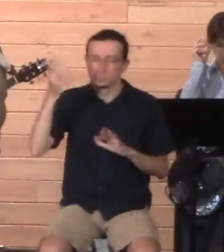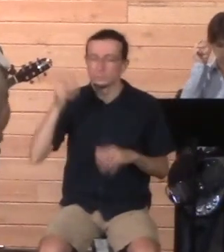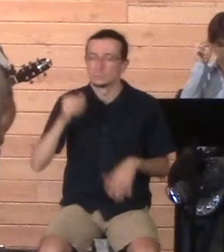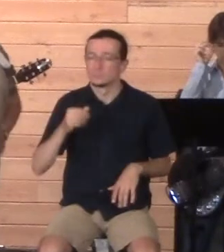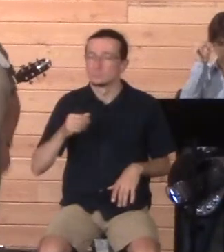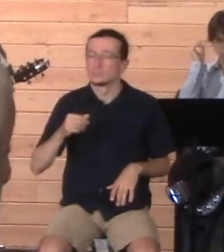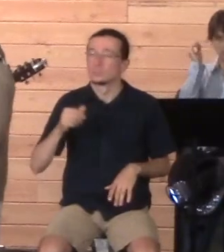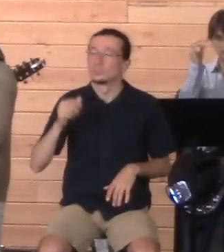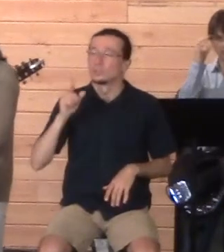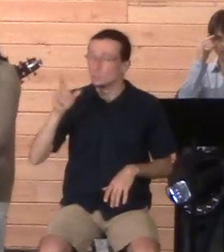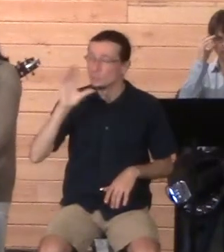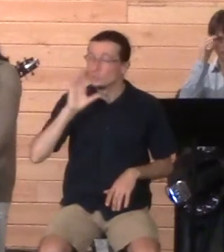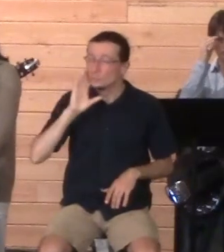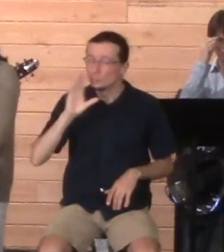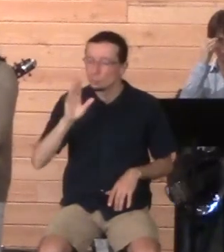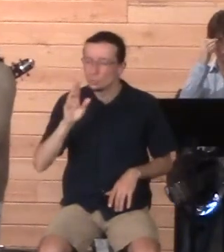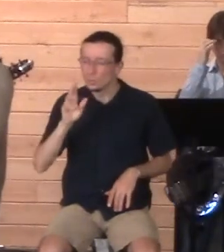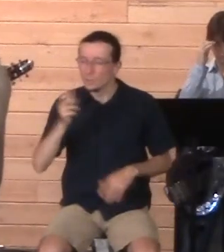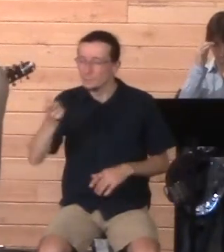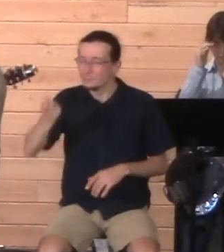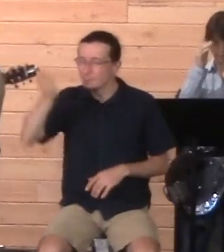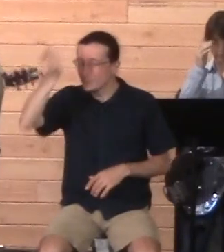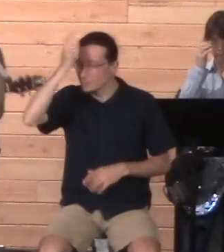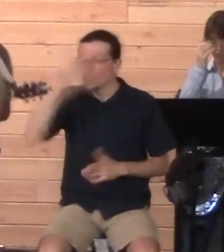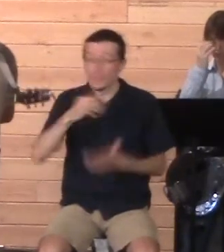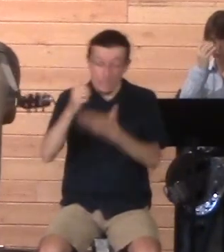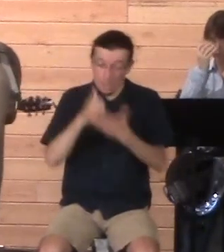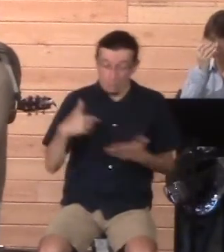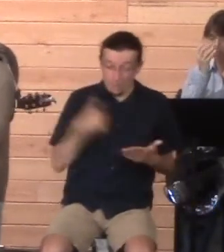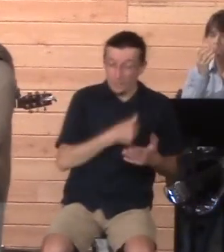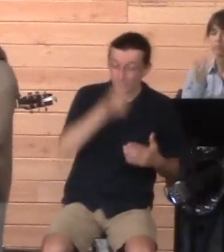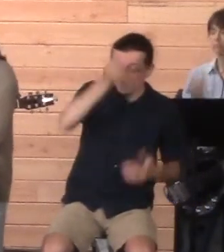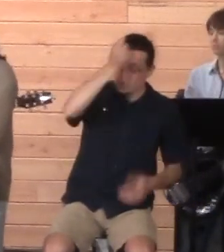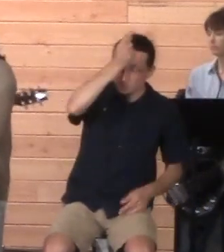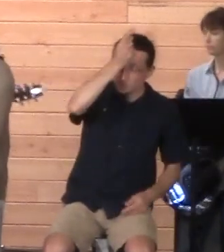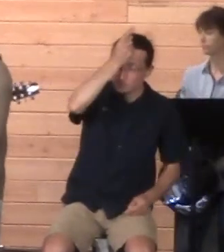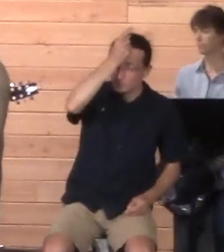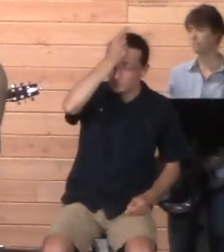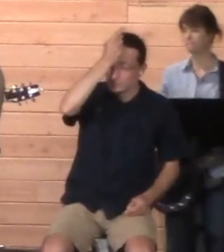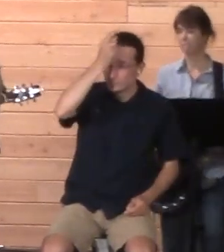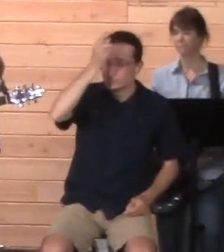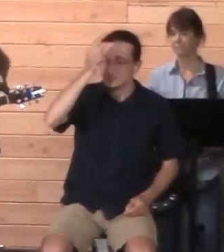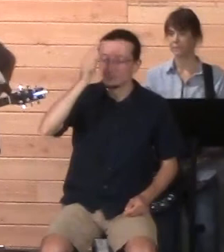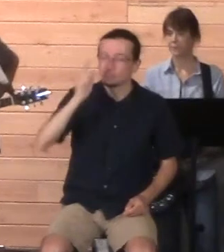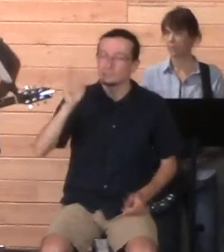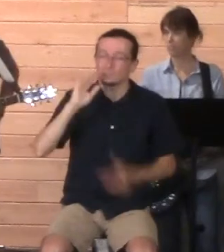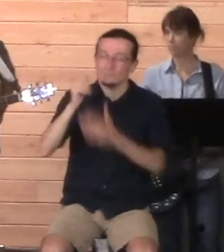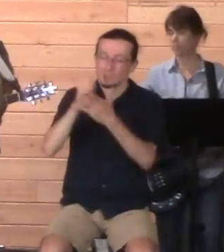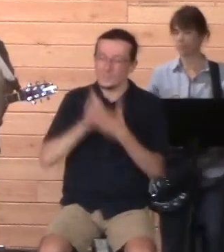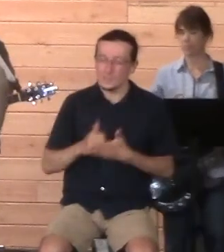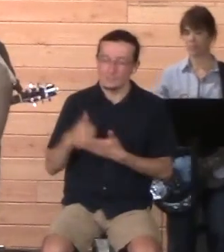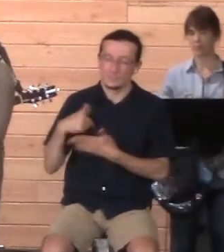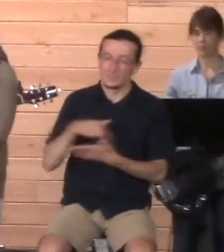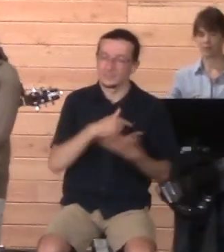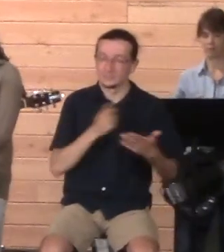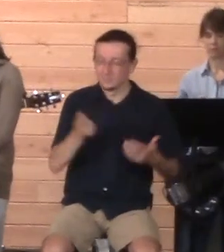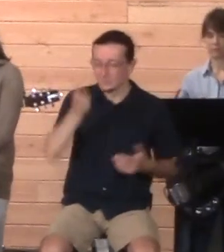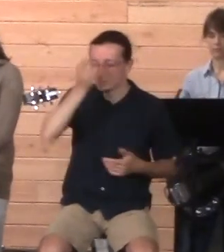are going to understand and help us understand. You are going to help us understand